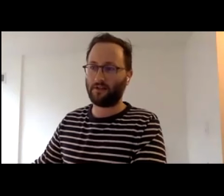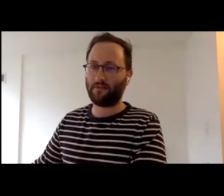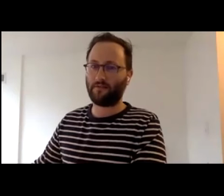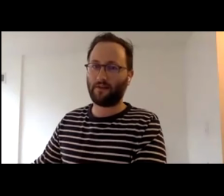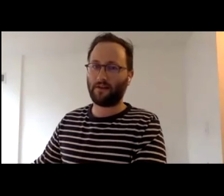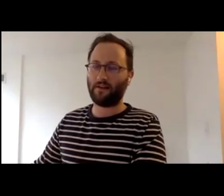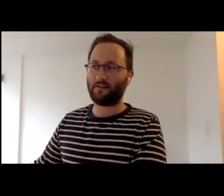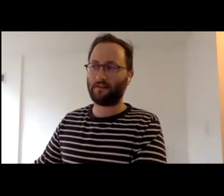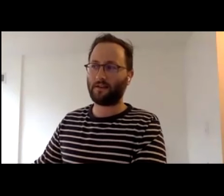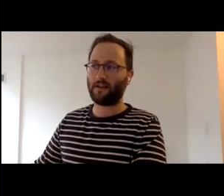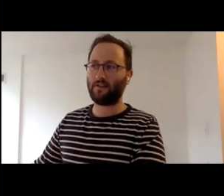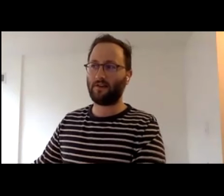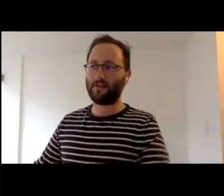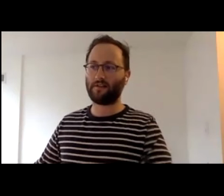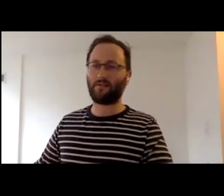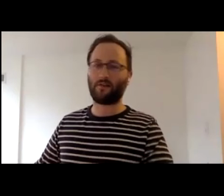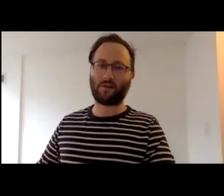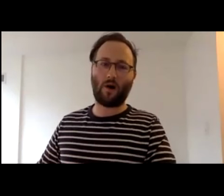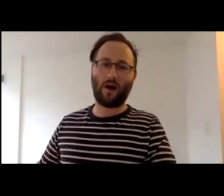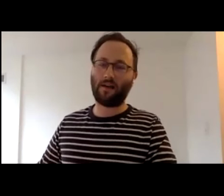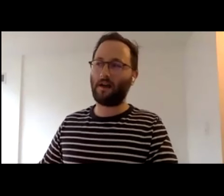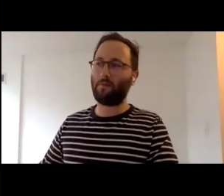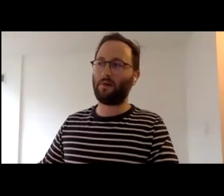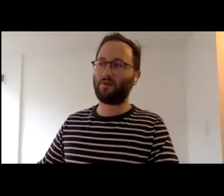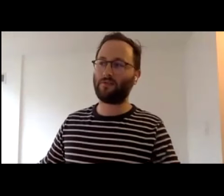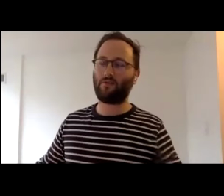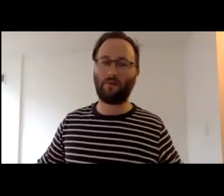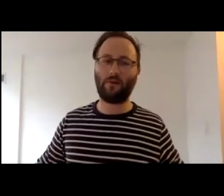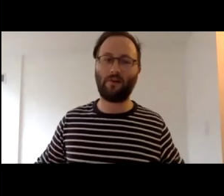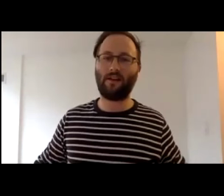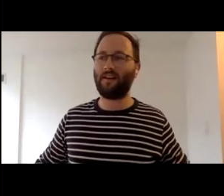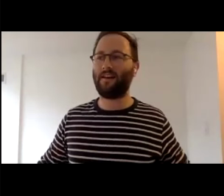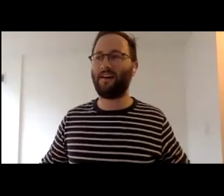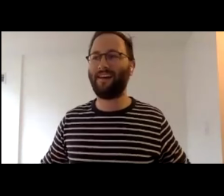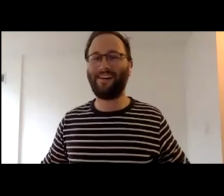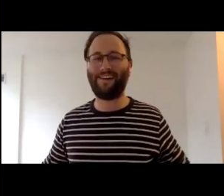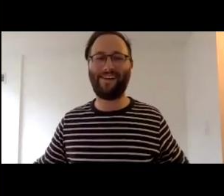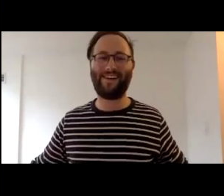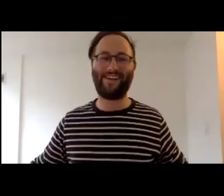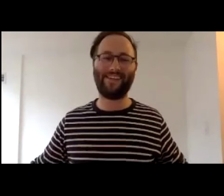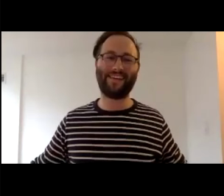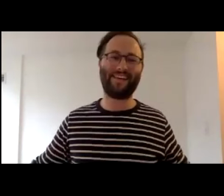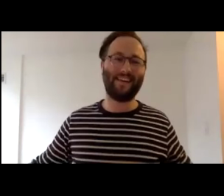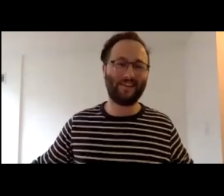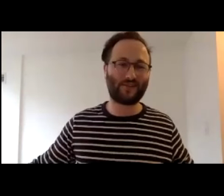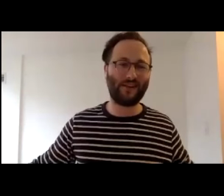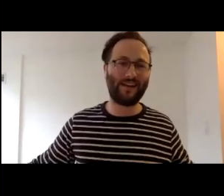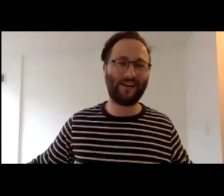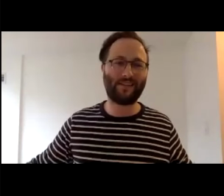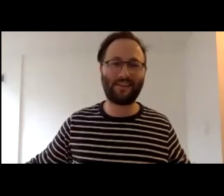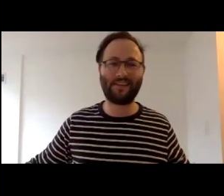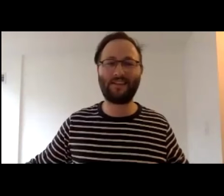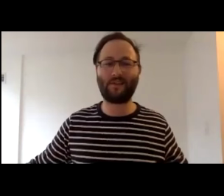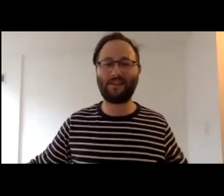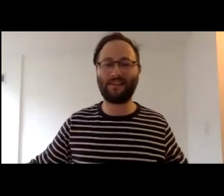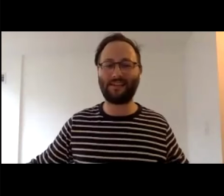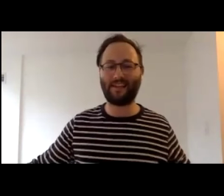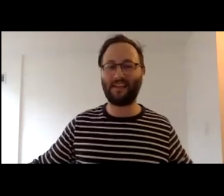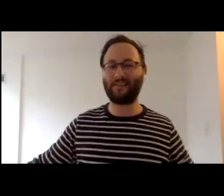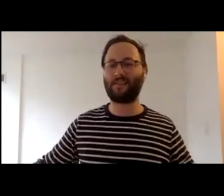actually sort of connect the dots as far as like why I put a transformer on the screen here. The